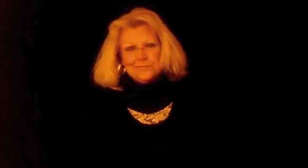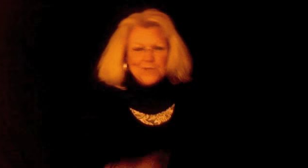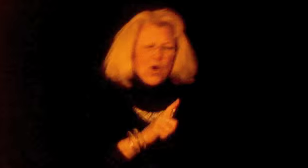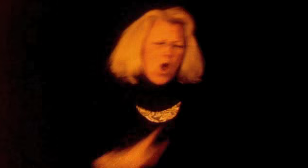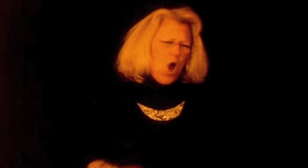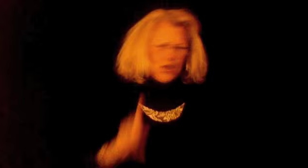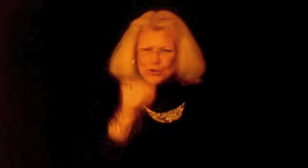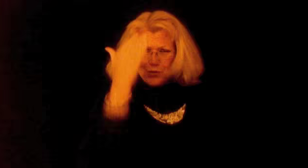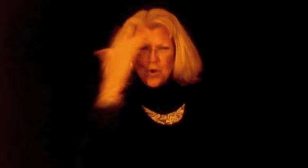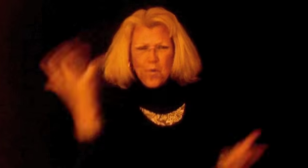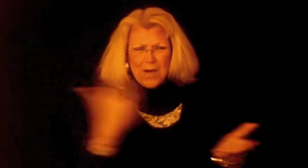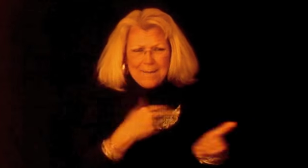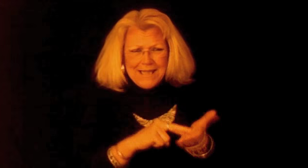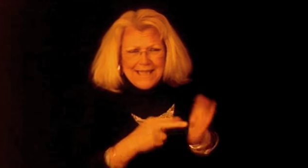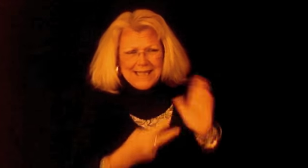Lord, do you know what I mean?